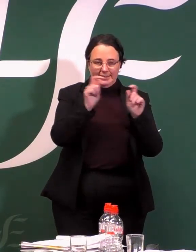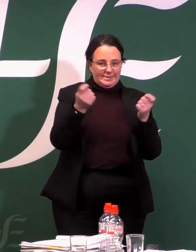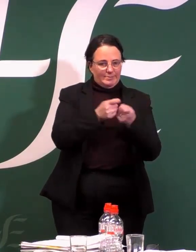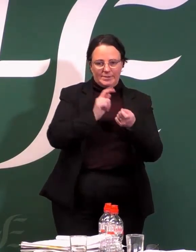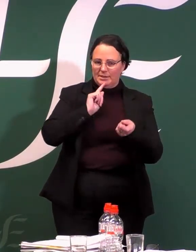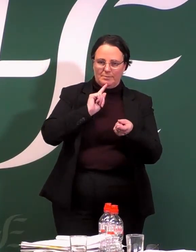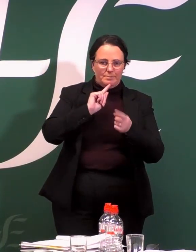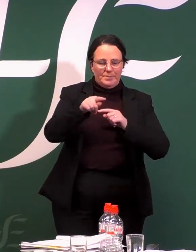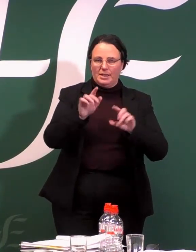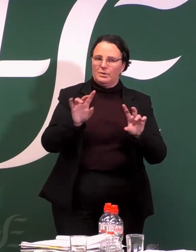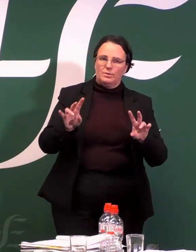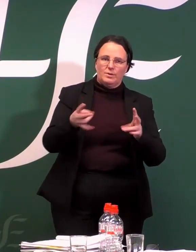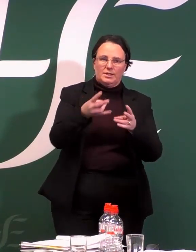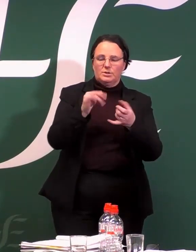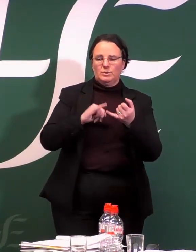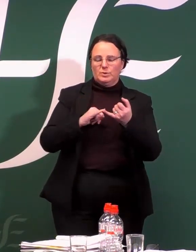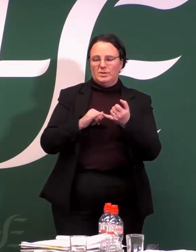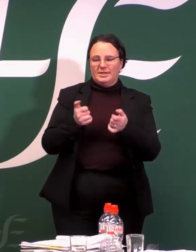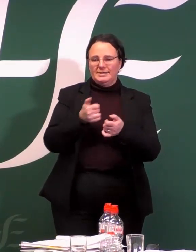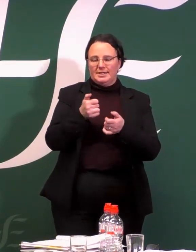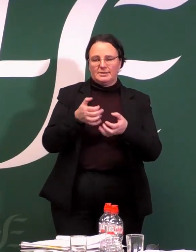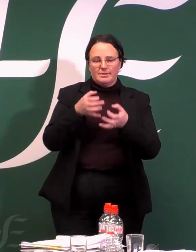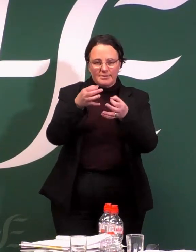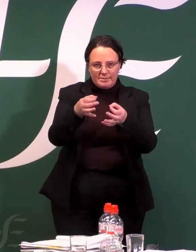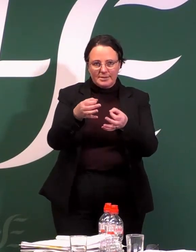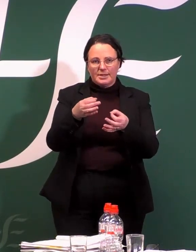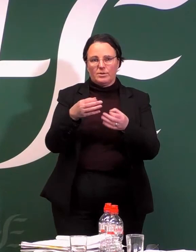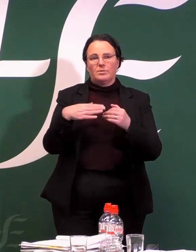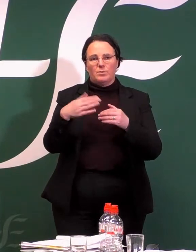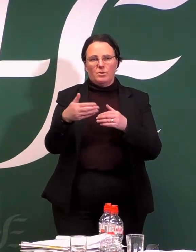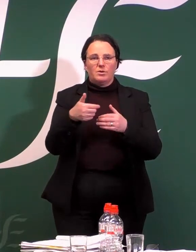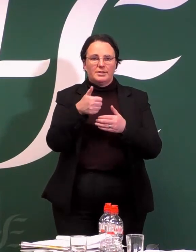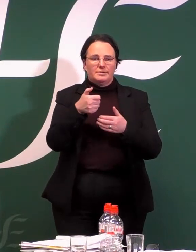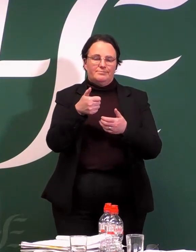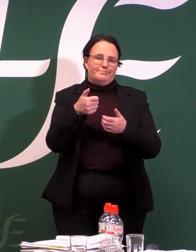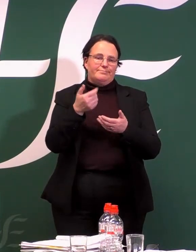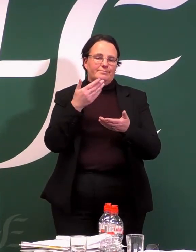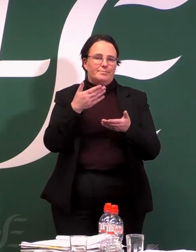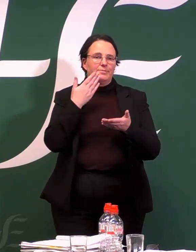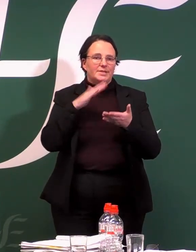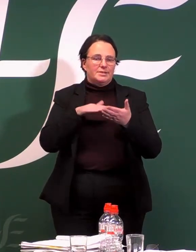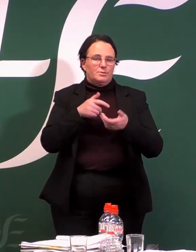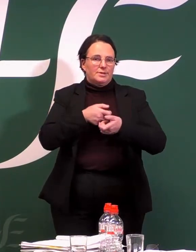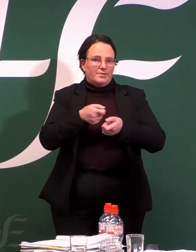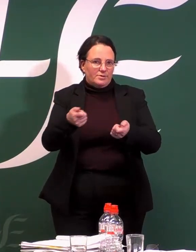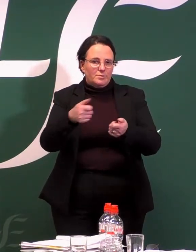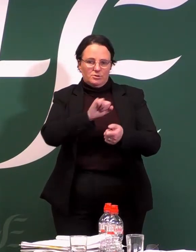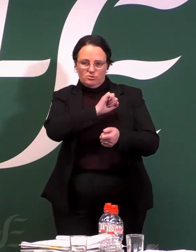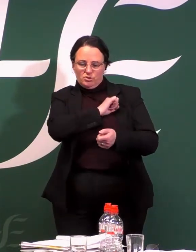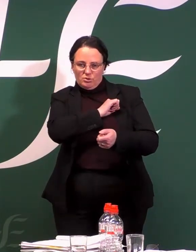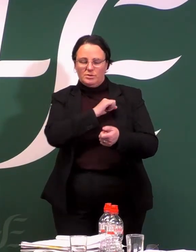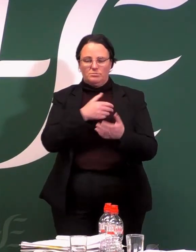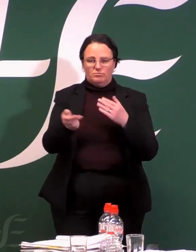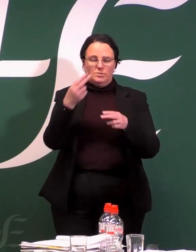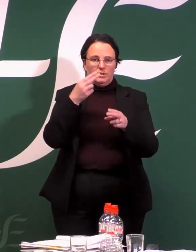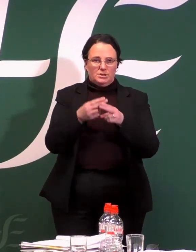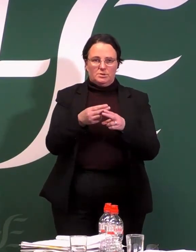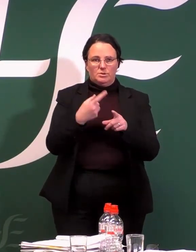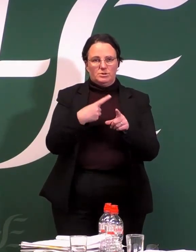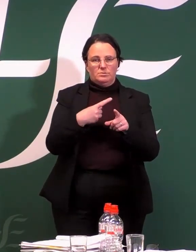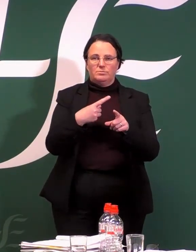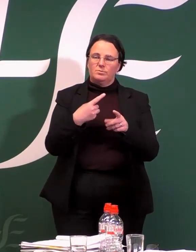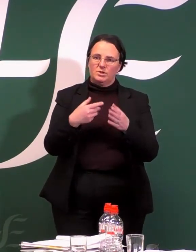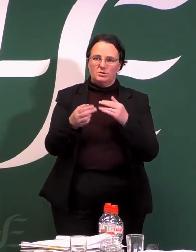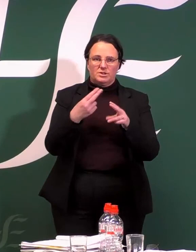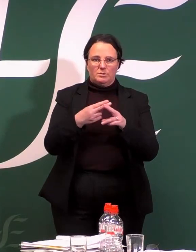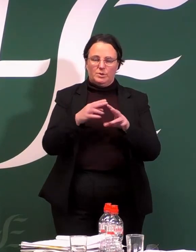those people who would have had text delayed, those were subsequently issued, and then obviously prospectively there was an issue there in terms of making sure that was sorted out. So it was sorted out relatively